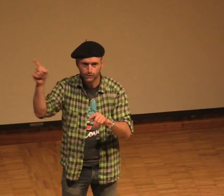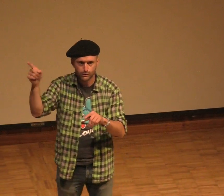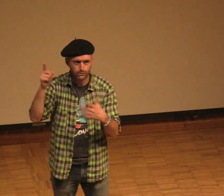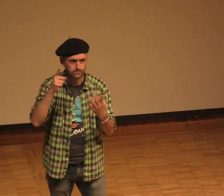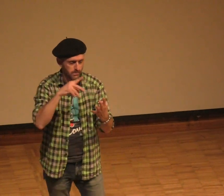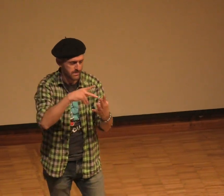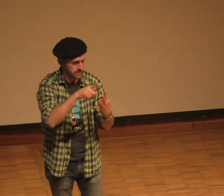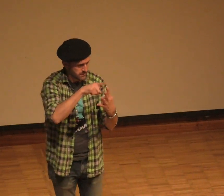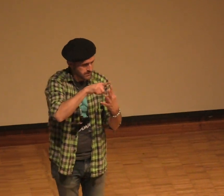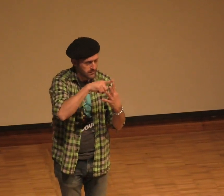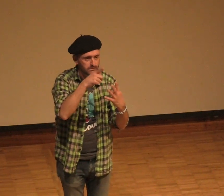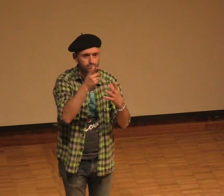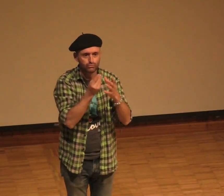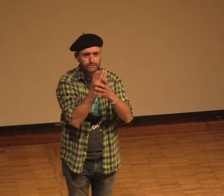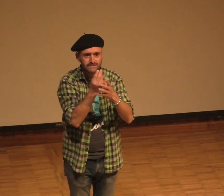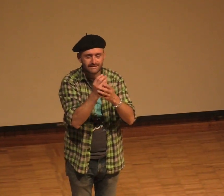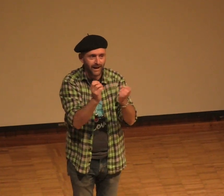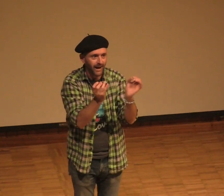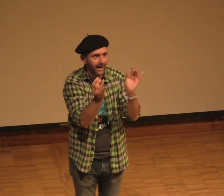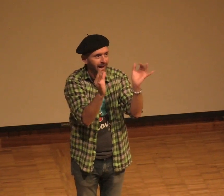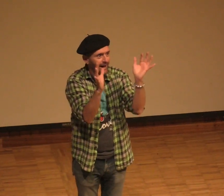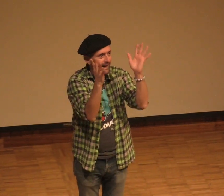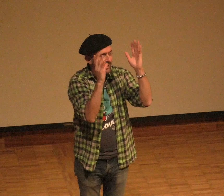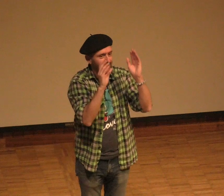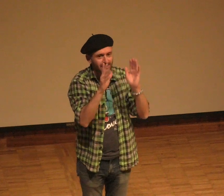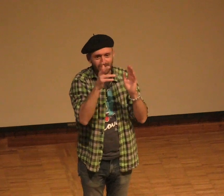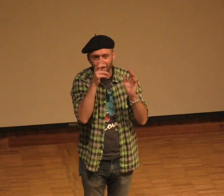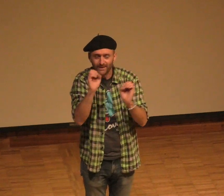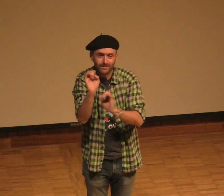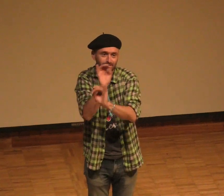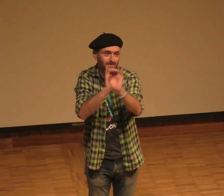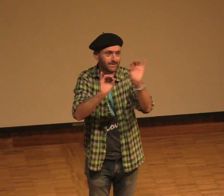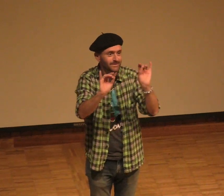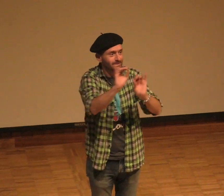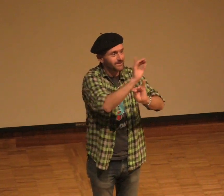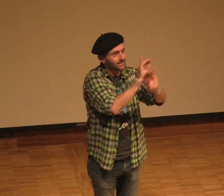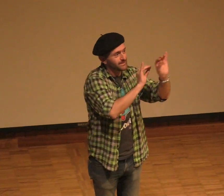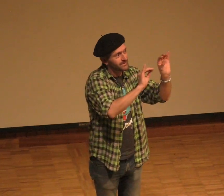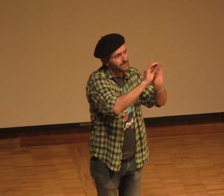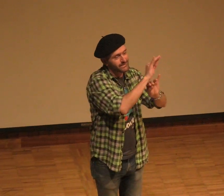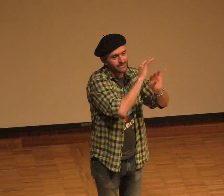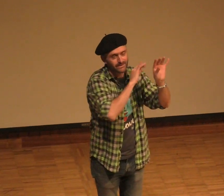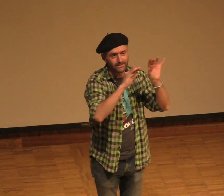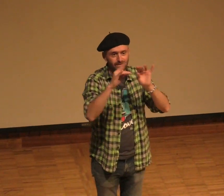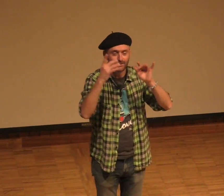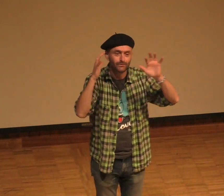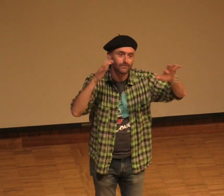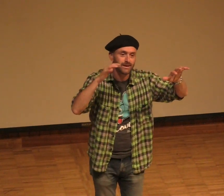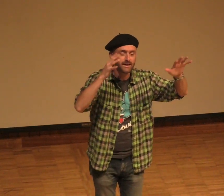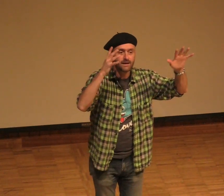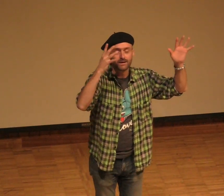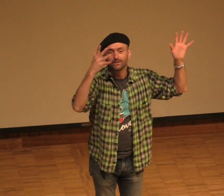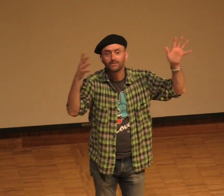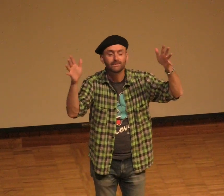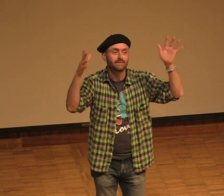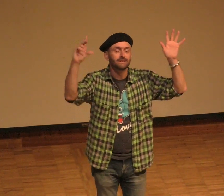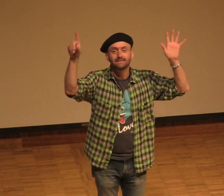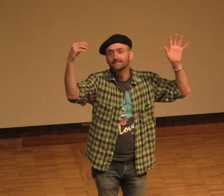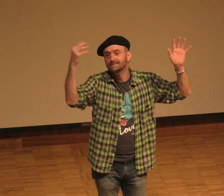there in New Hampshire. Spring, everything starts to bloom, and flowers come out, and the rains